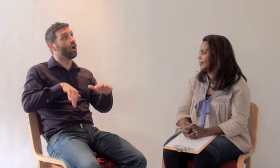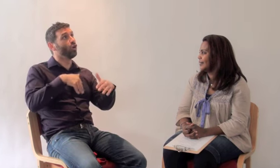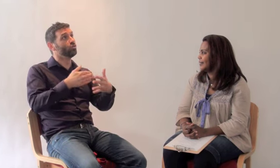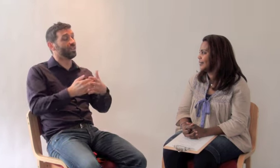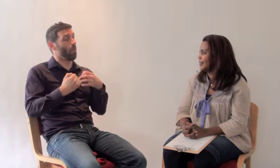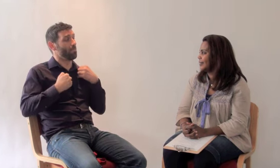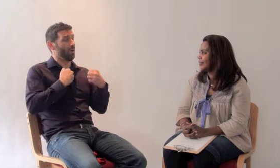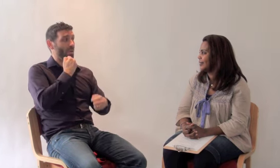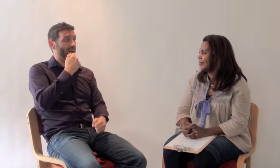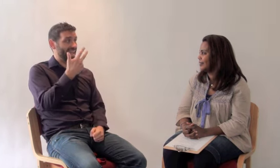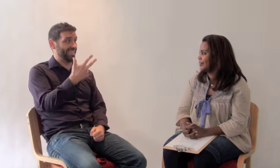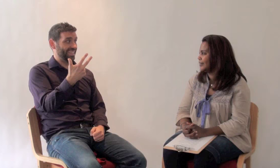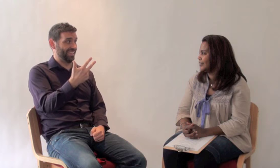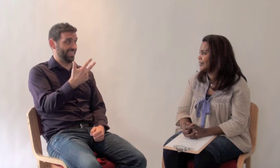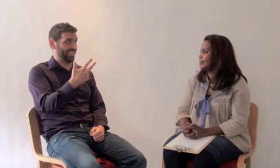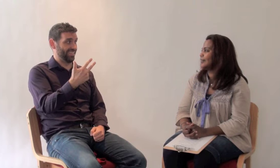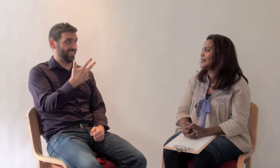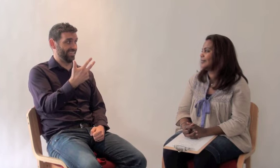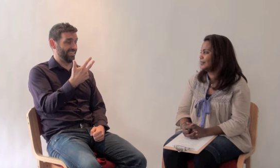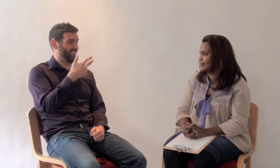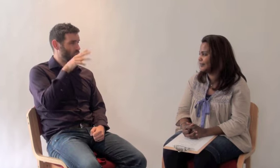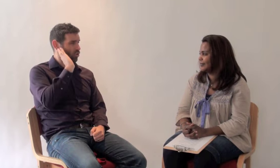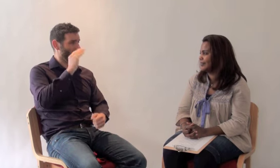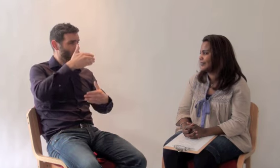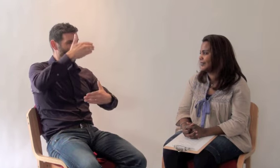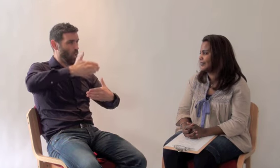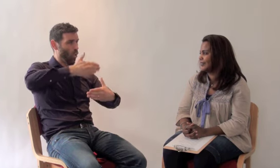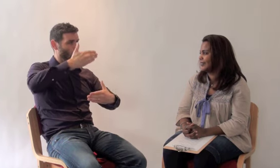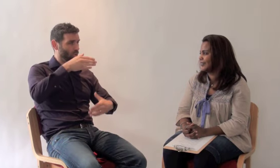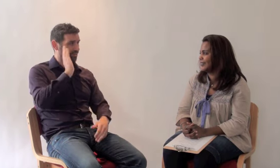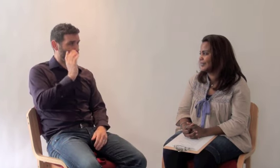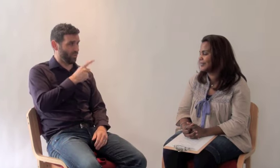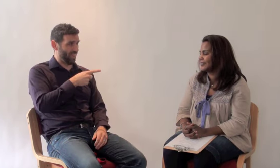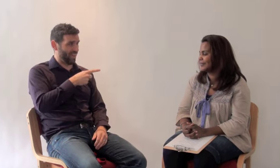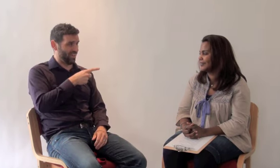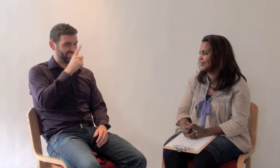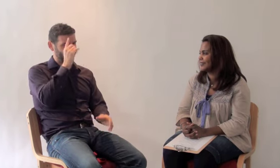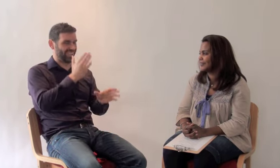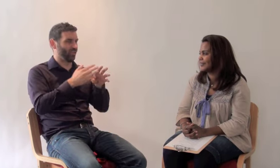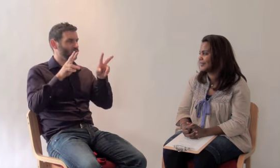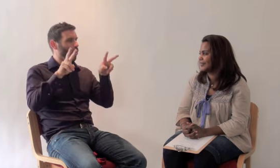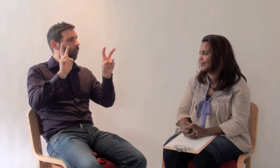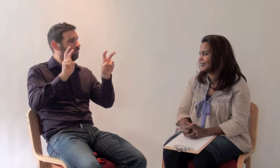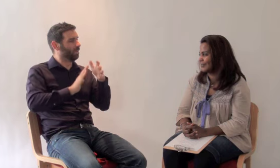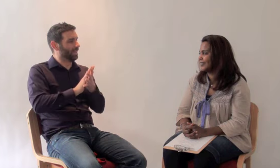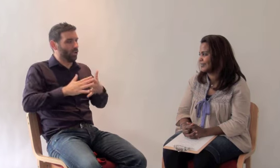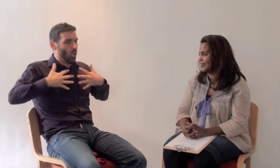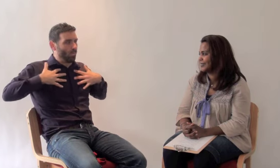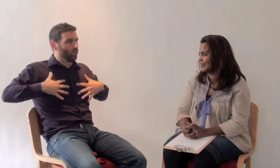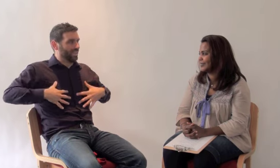felt it was okay at the begin with until I hit mile 18. Have you heard of the wall? Have you heard of that? It's a